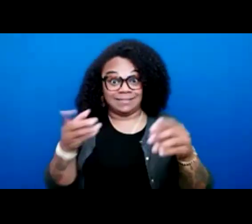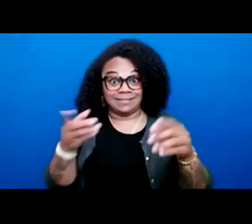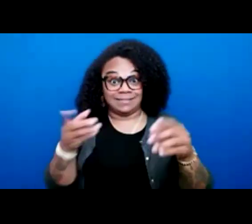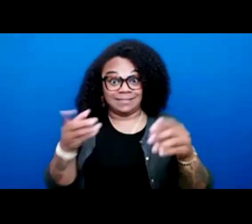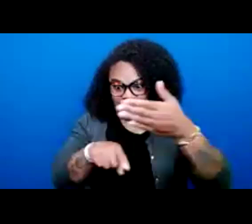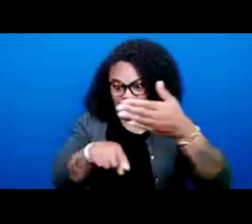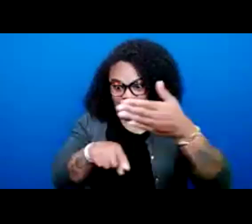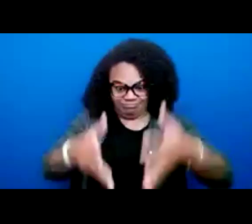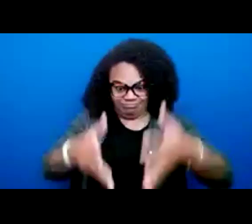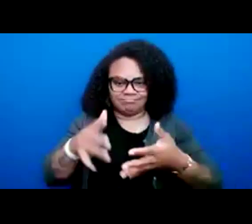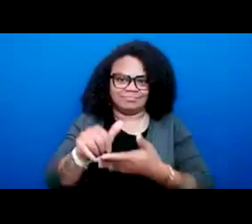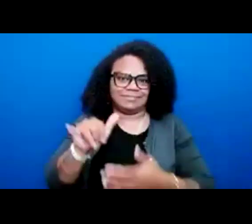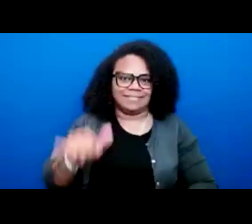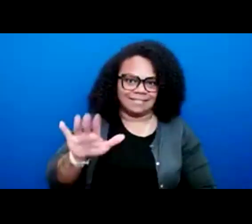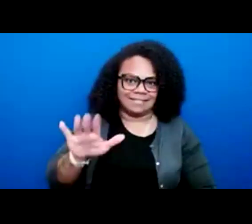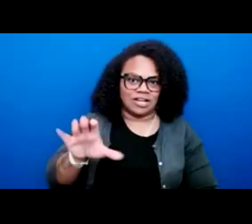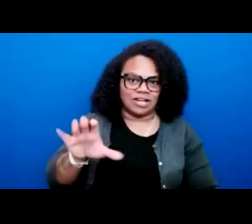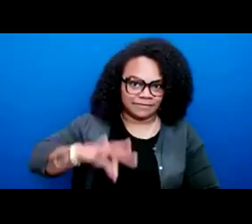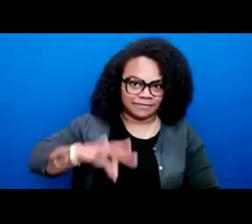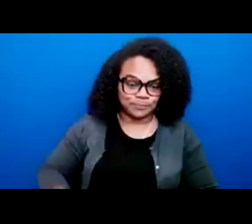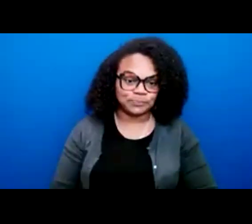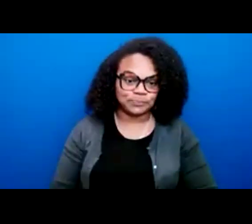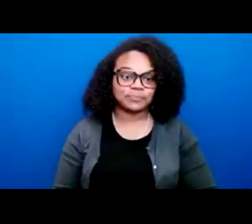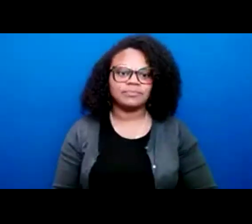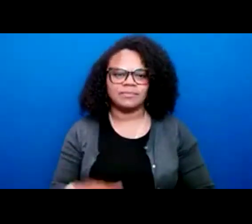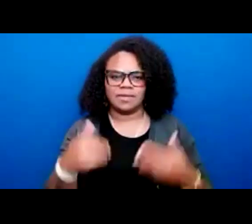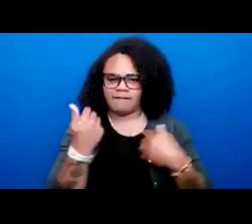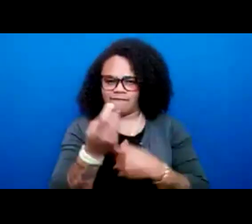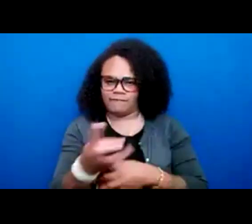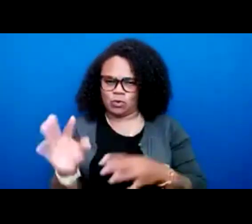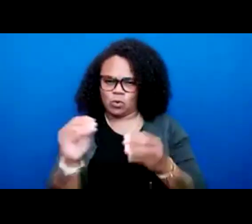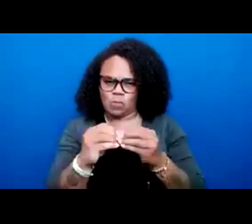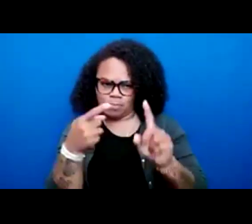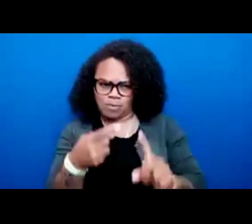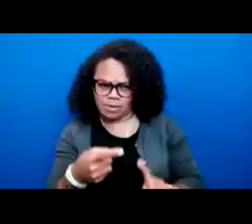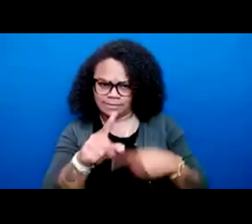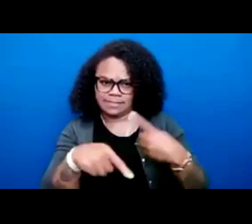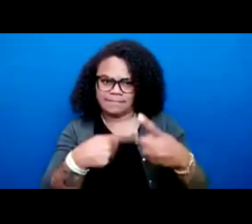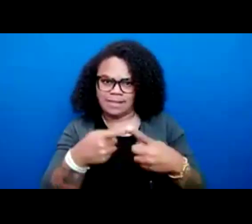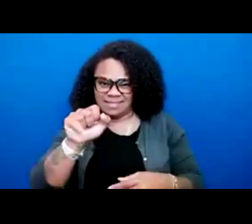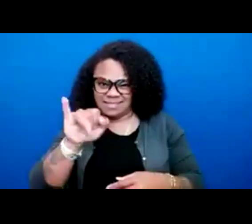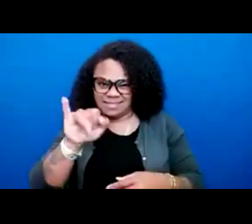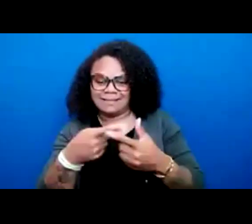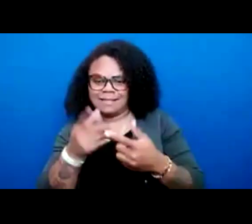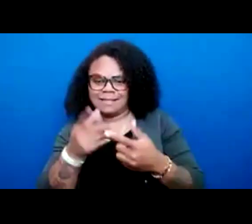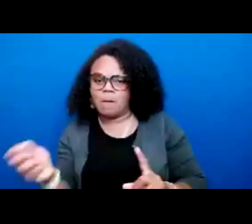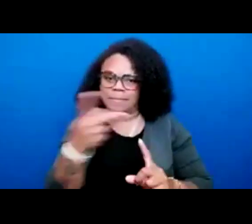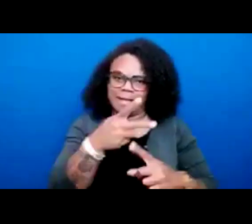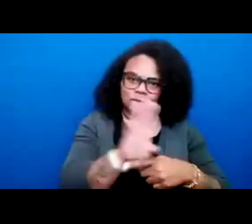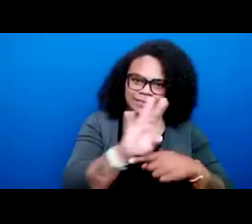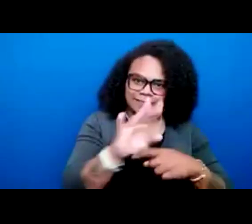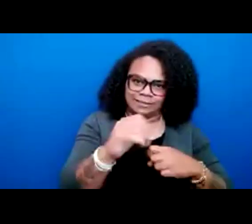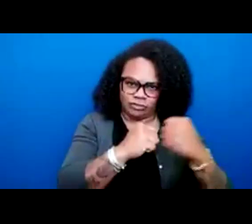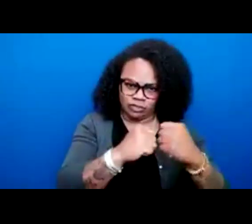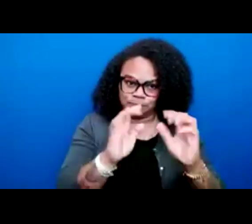Just a couple more sort of general points about SSI, and then we'll pivot back to business structure stuff. So there's a few